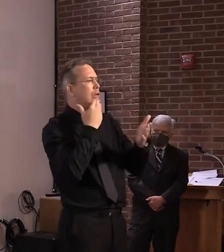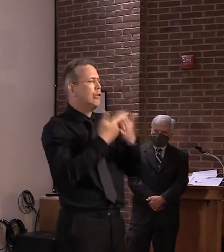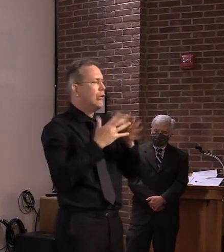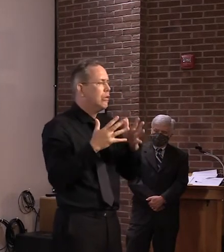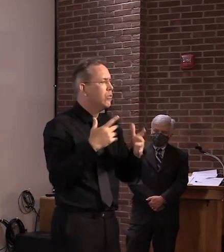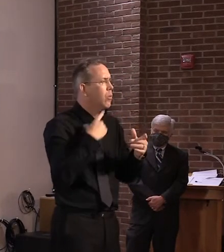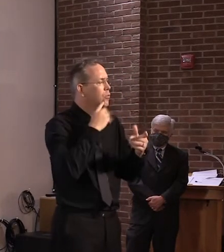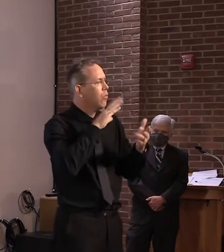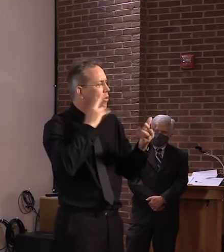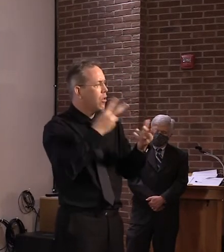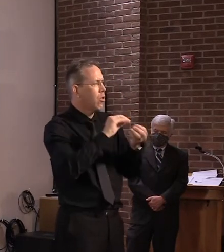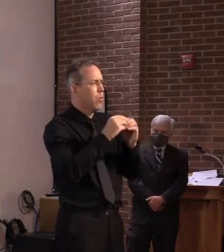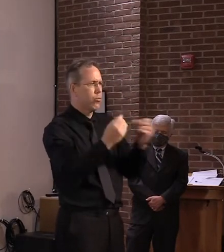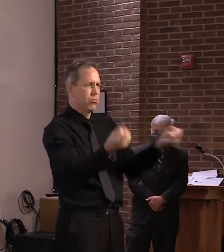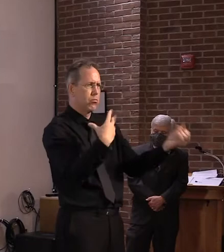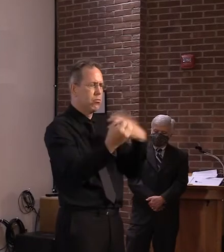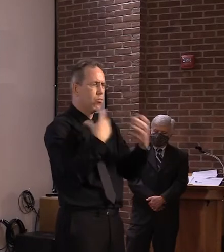every day.